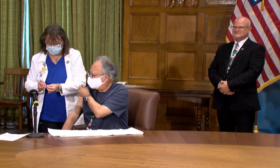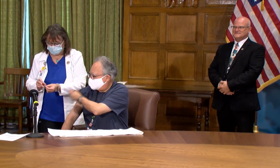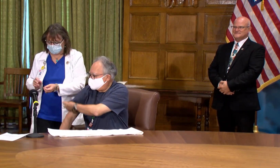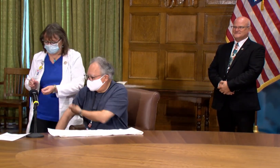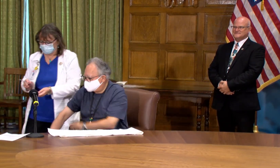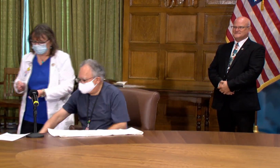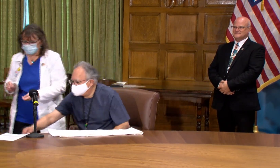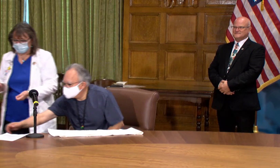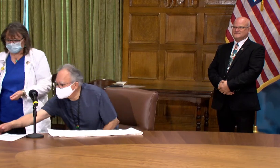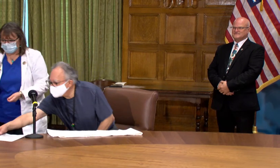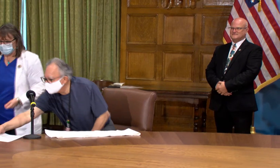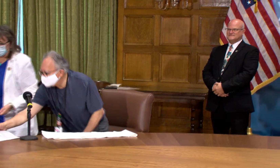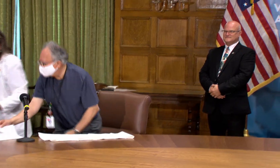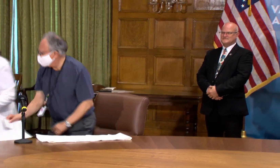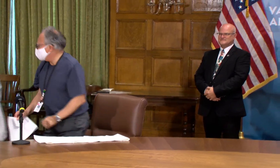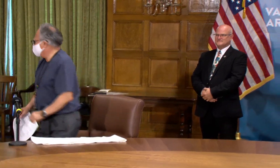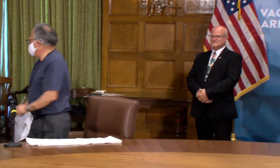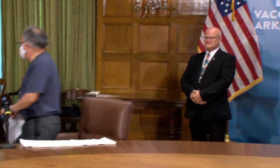Thank you.